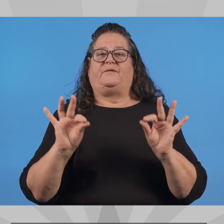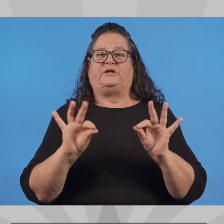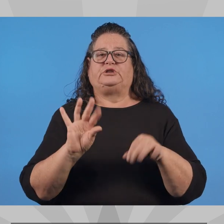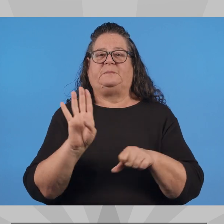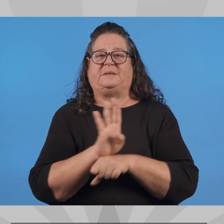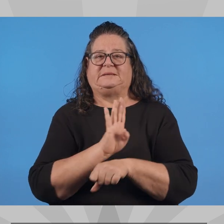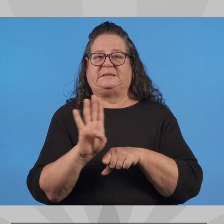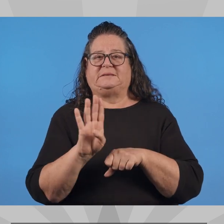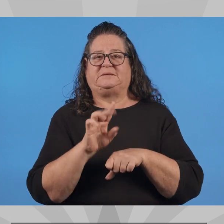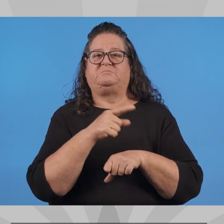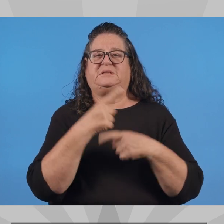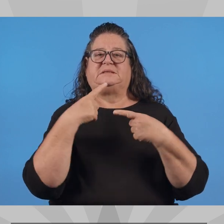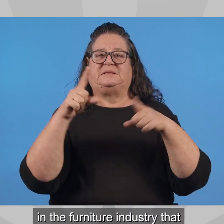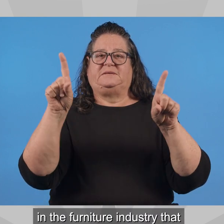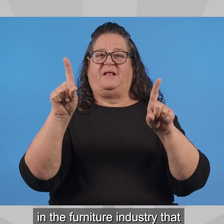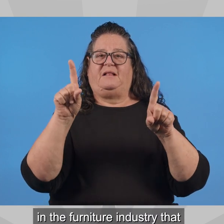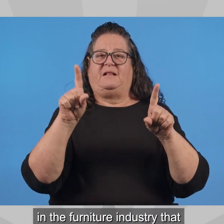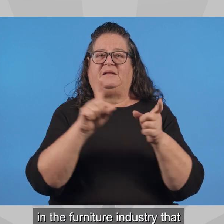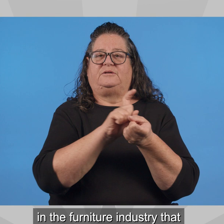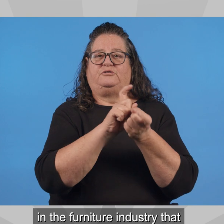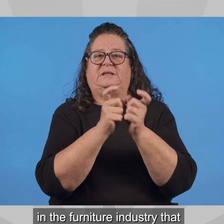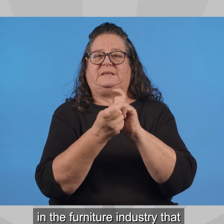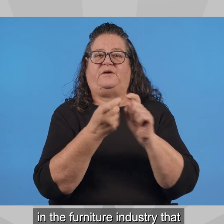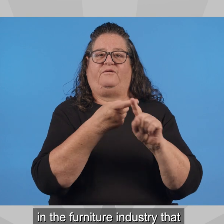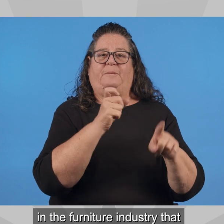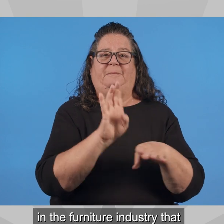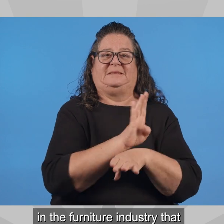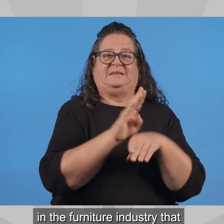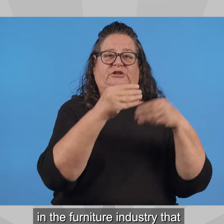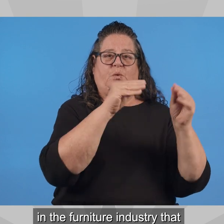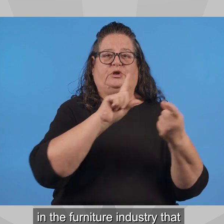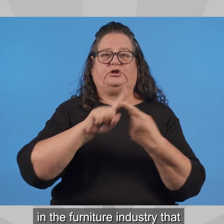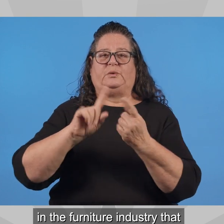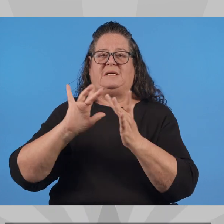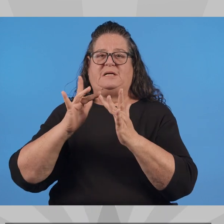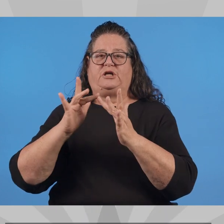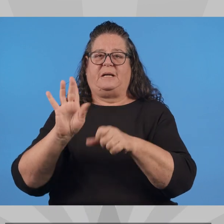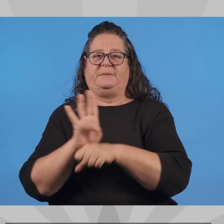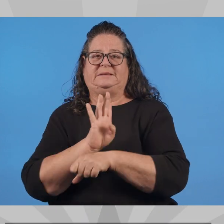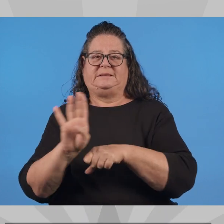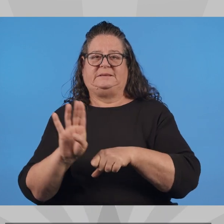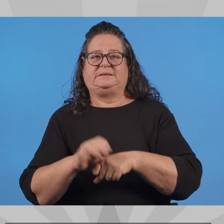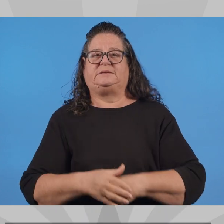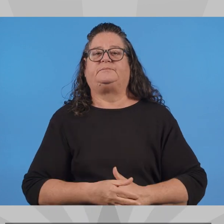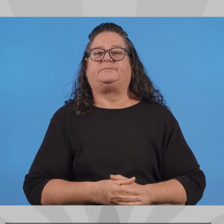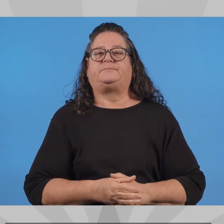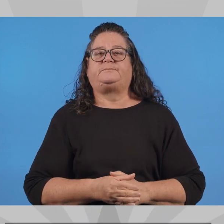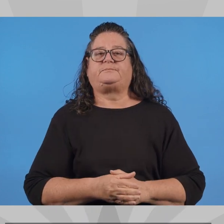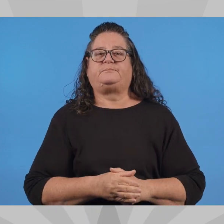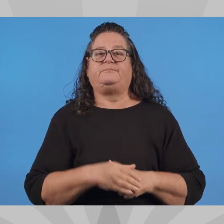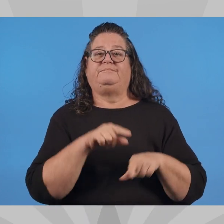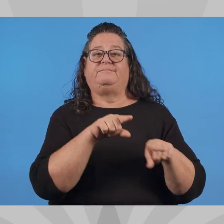He is the owner of a family business in the furniture industry that he successfully transitioned from brick-and-mortar to e